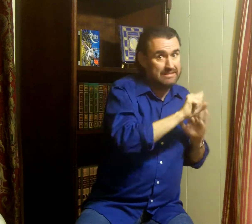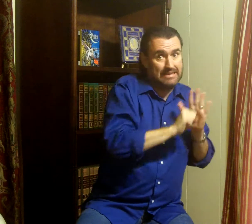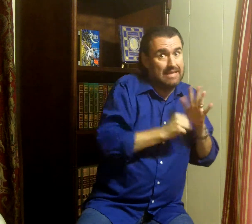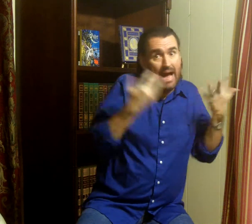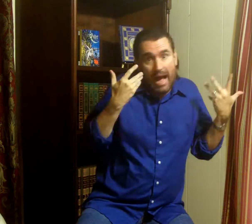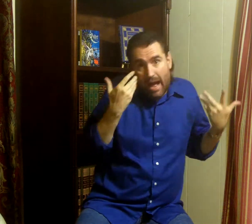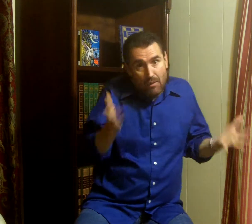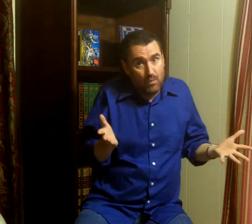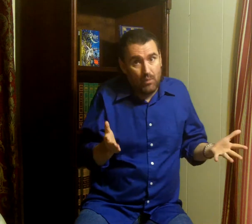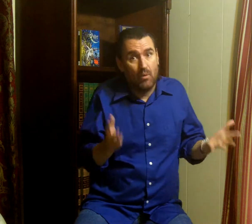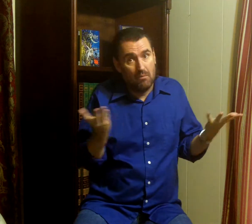with that being said,